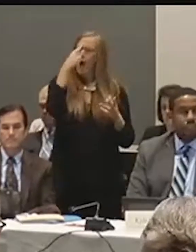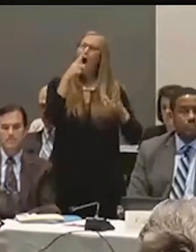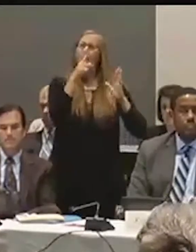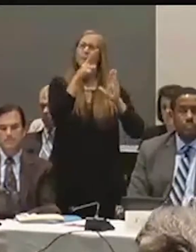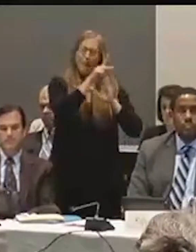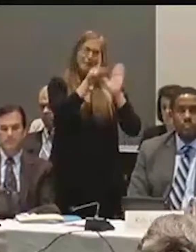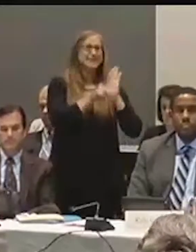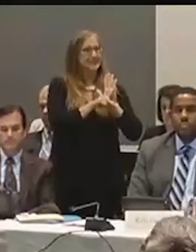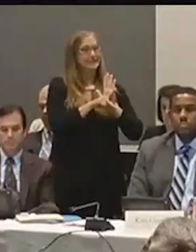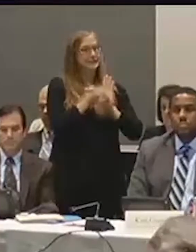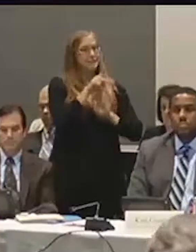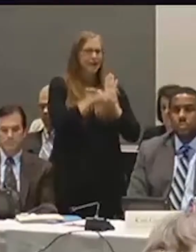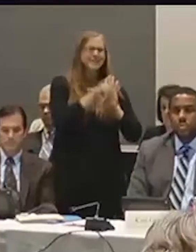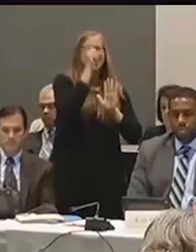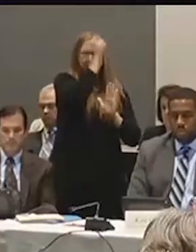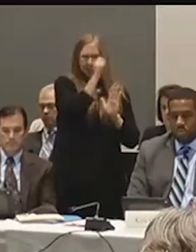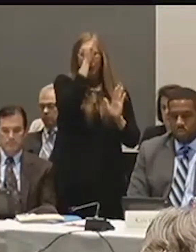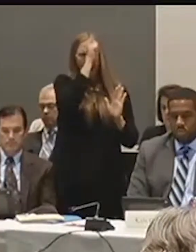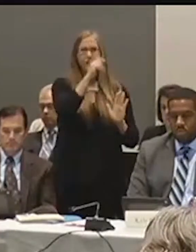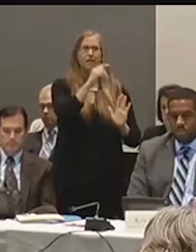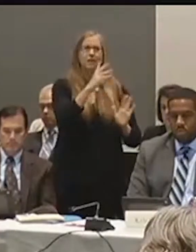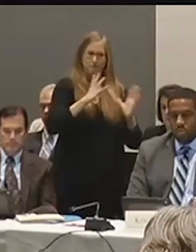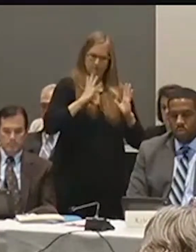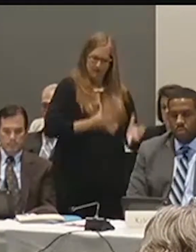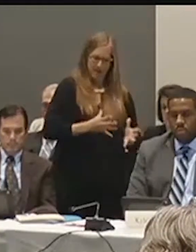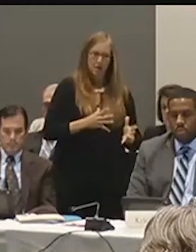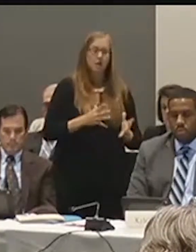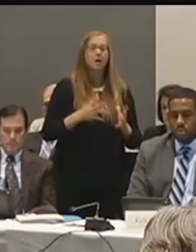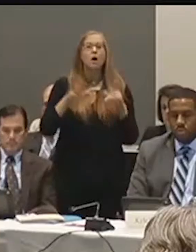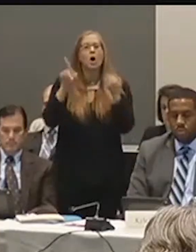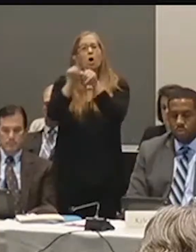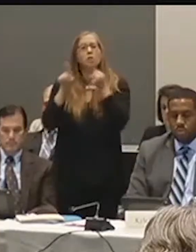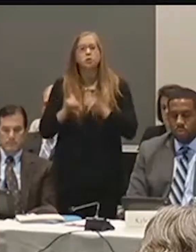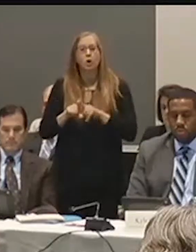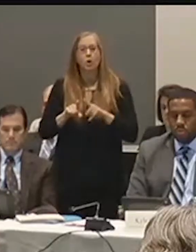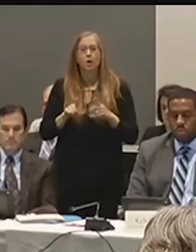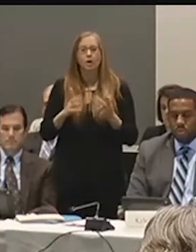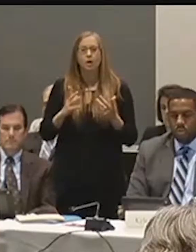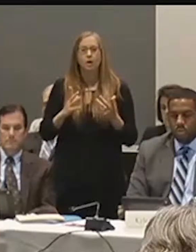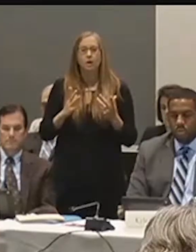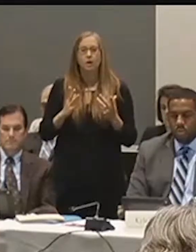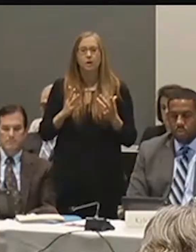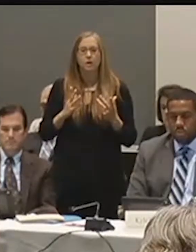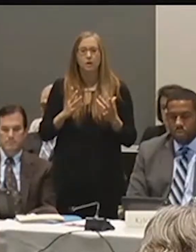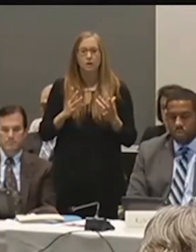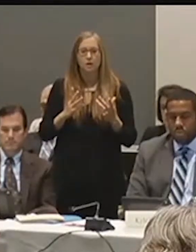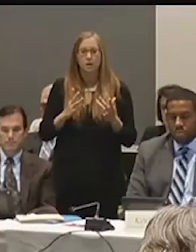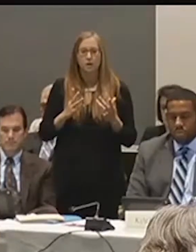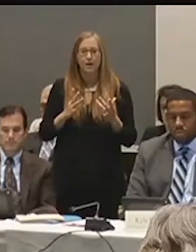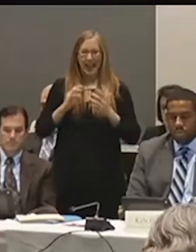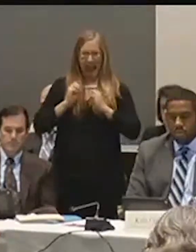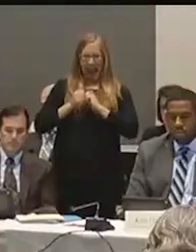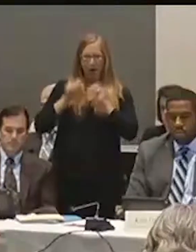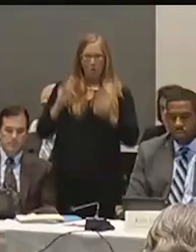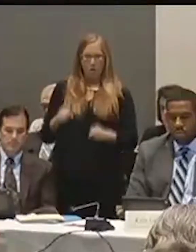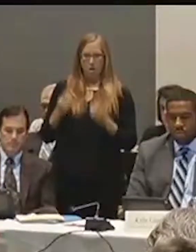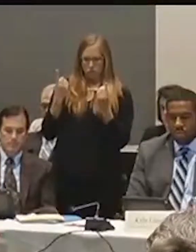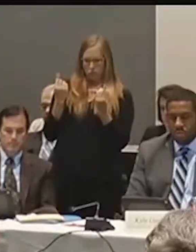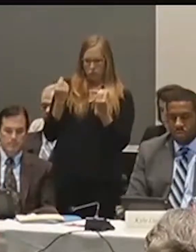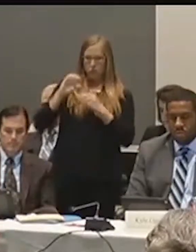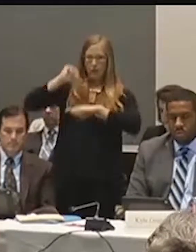policies and the theories, if you will, of water rates, but also to be very cognizant of the mechanics